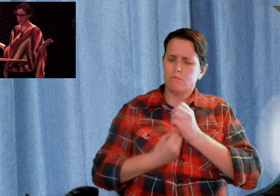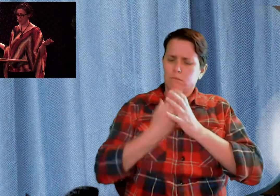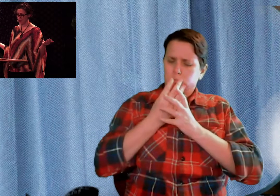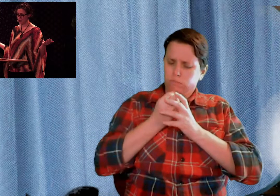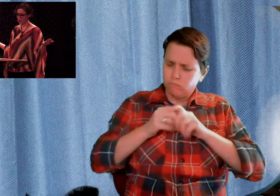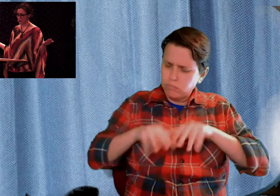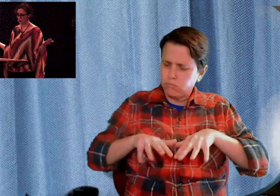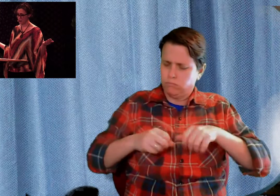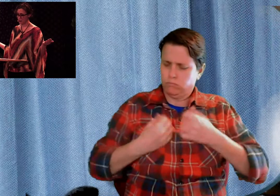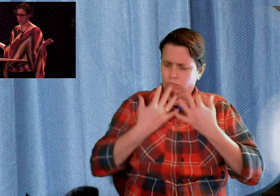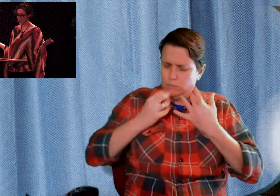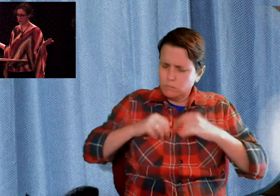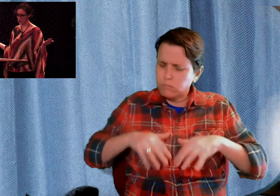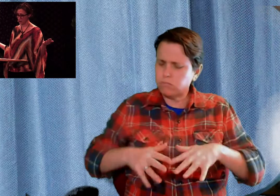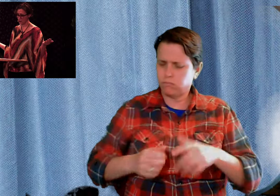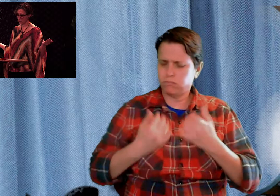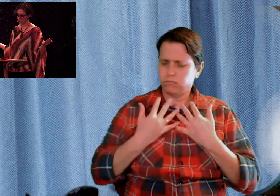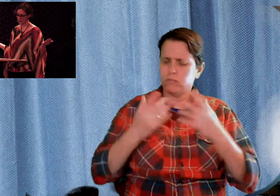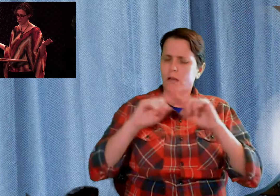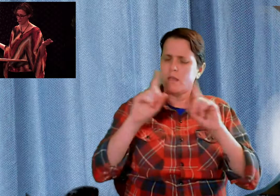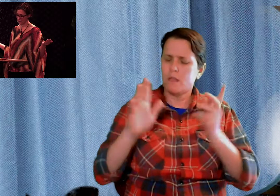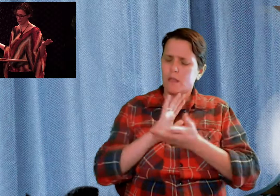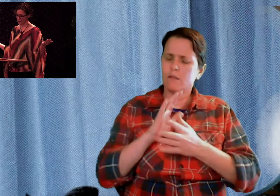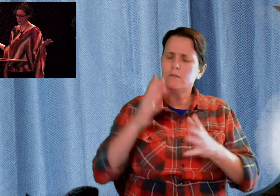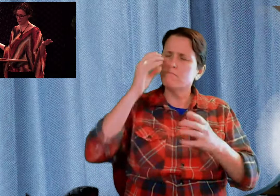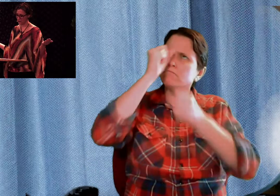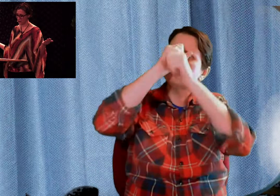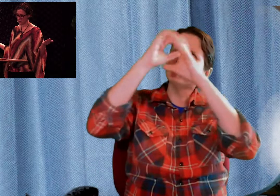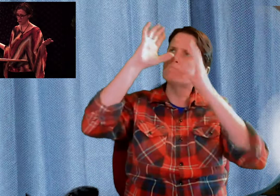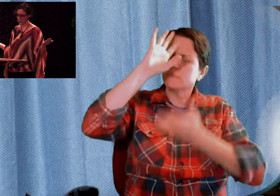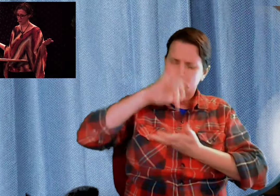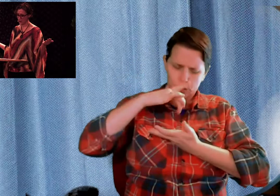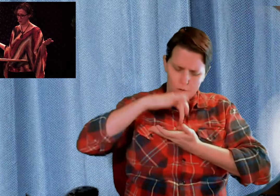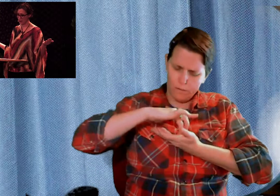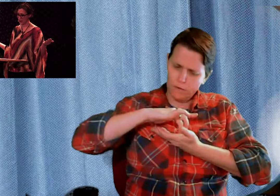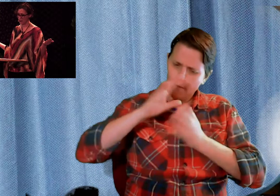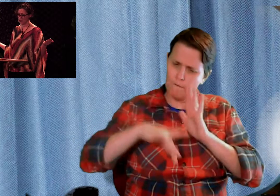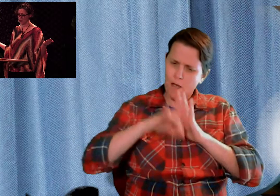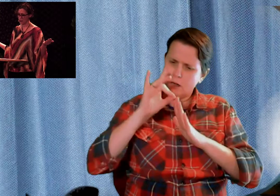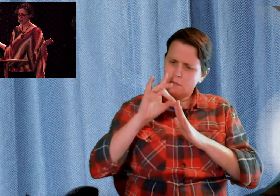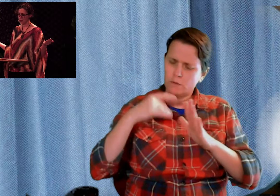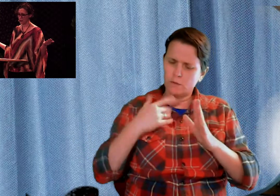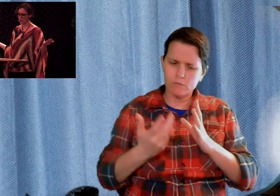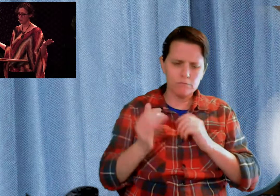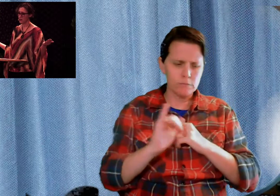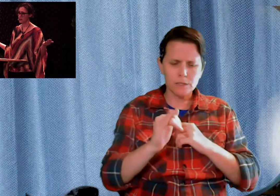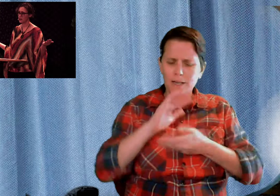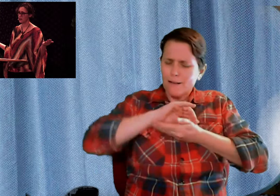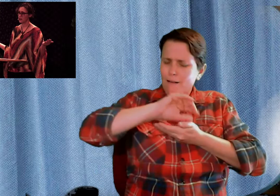And now imagine dropping to the center of your heart and finding yourself in a cave of